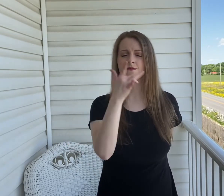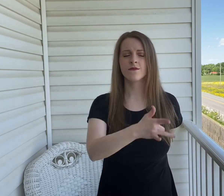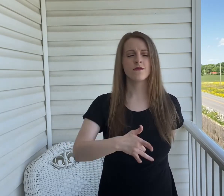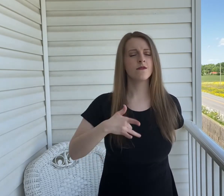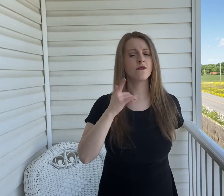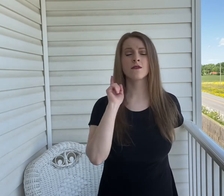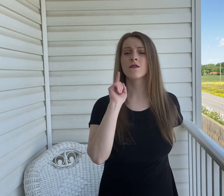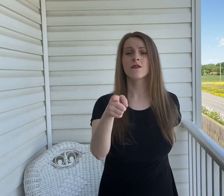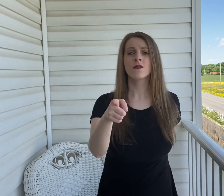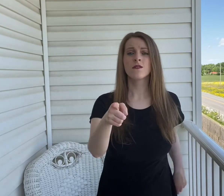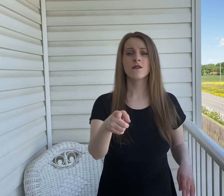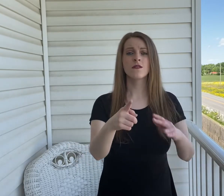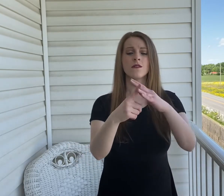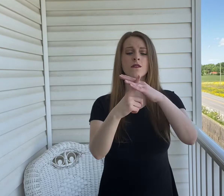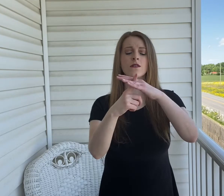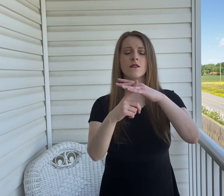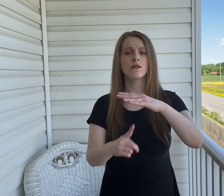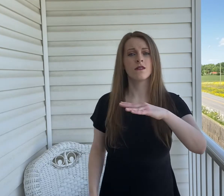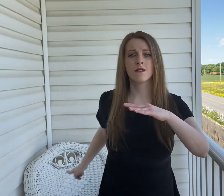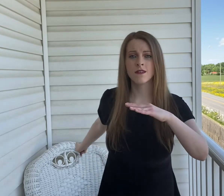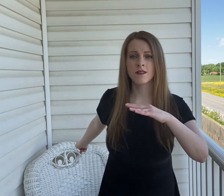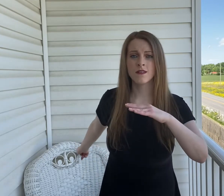felt like you could disappear?